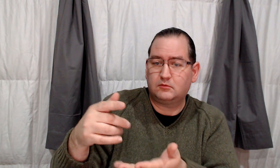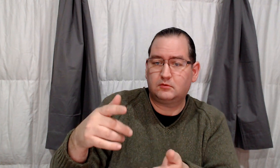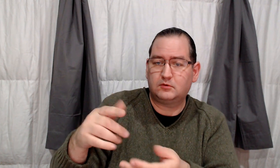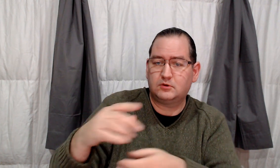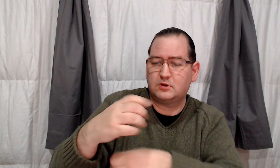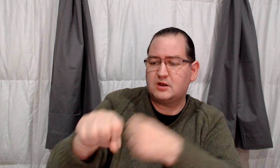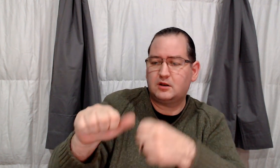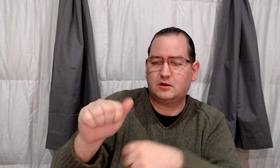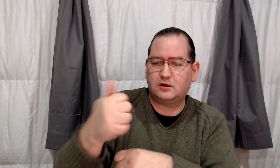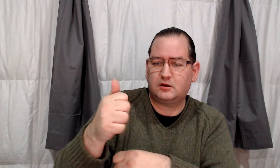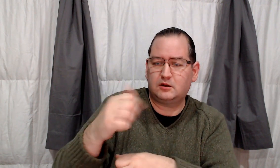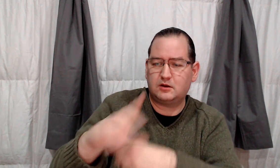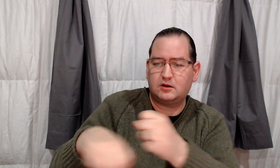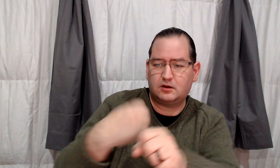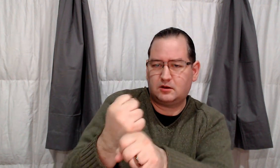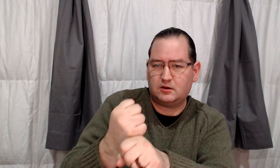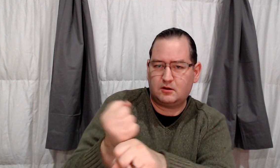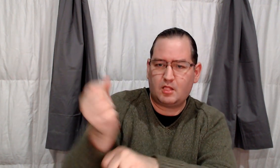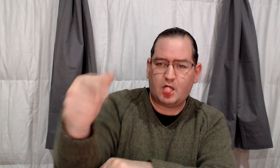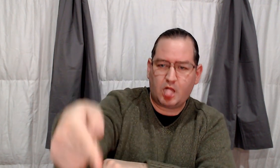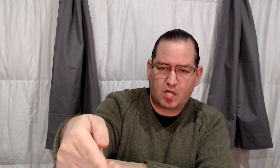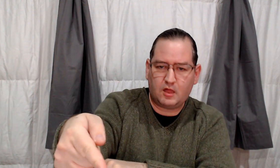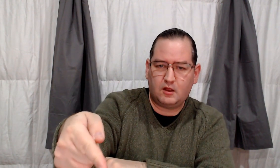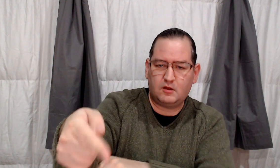want, free of the smoking habit.